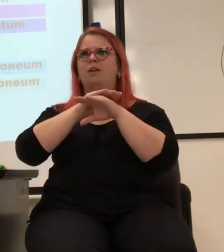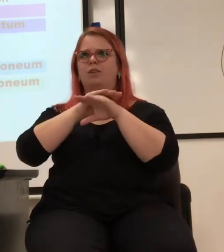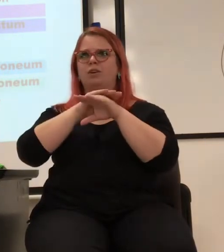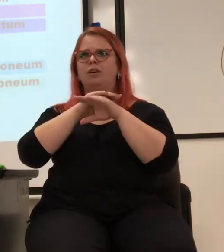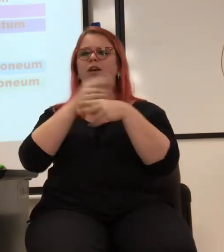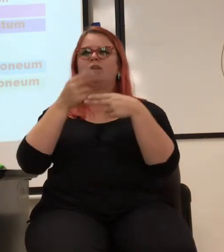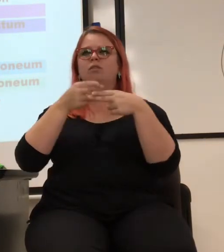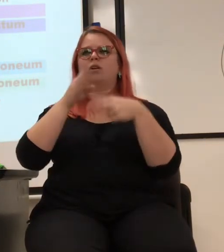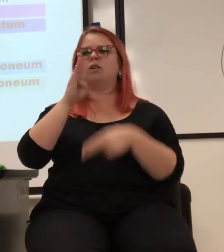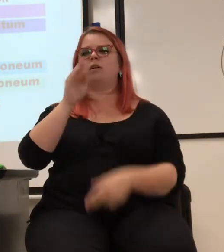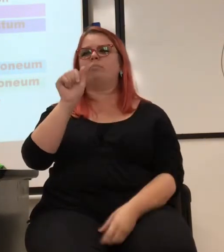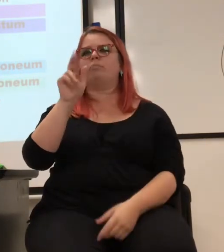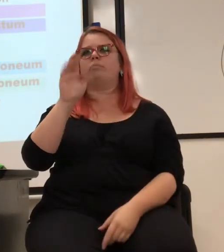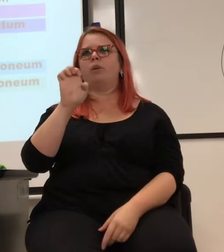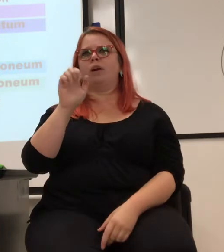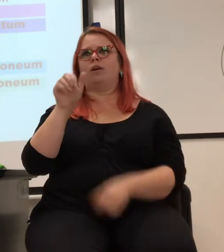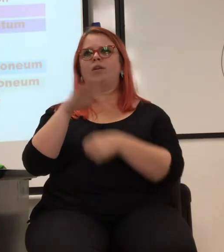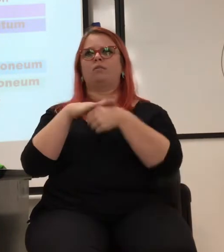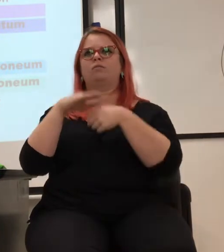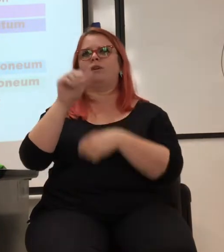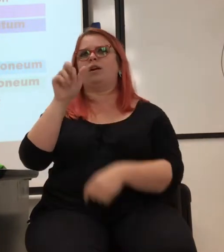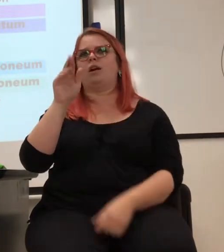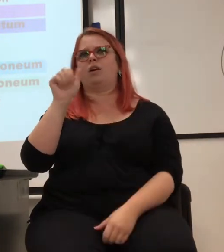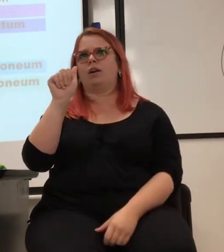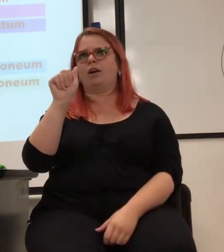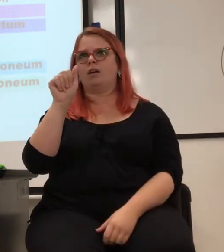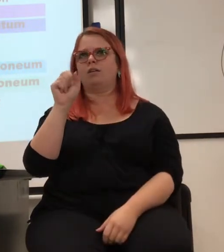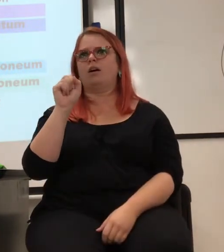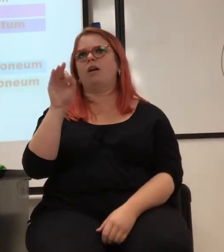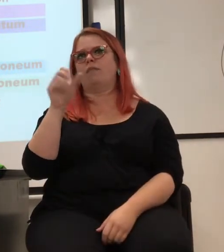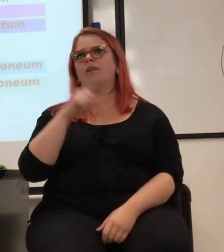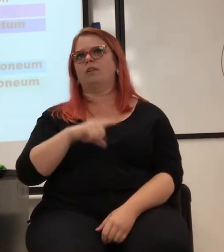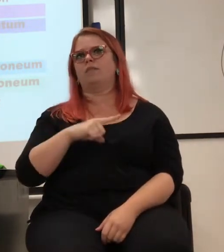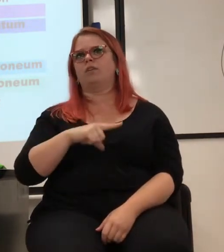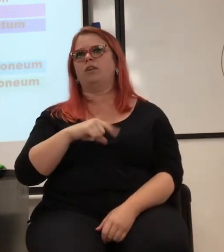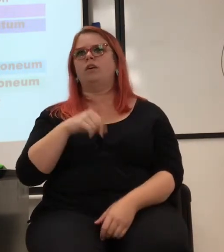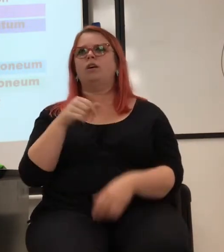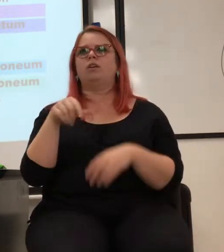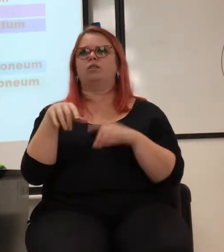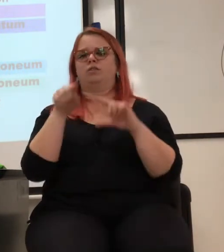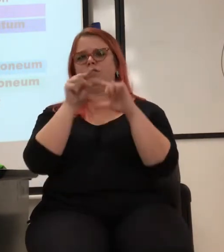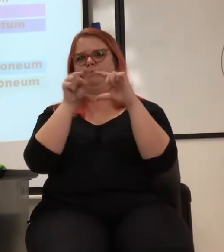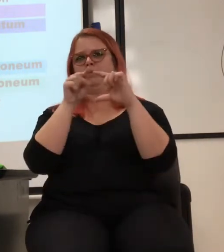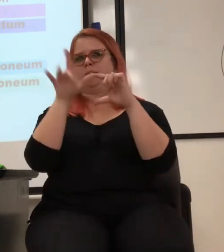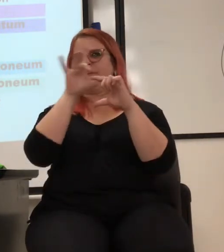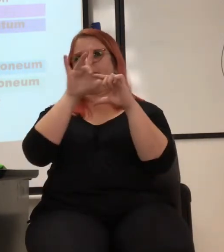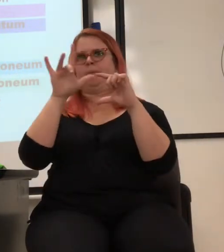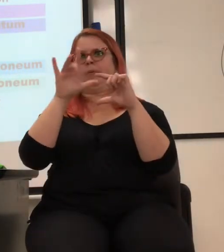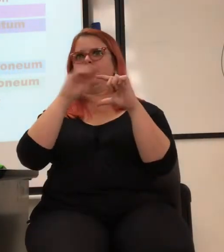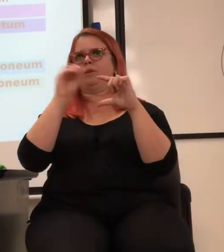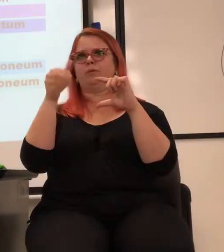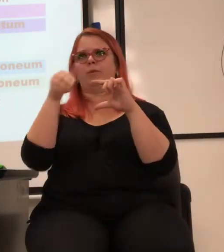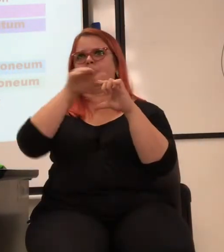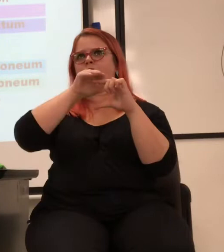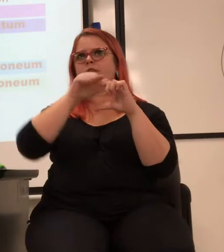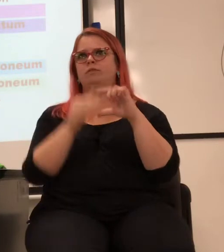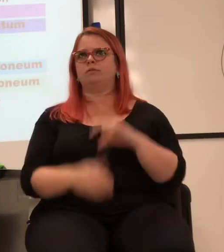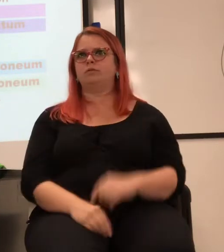bare area of the liver. A spot that's not covered. Bare